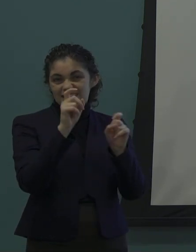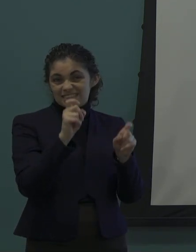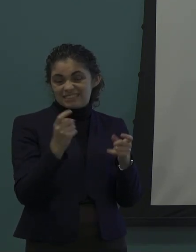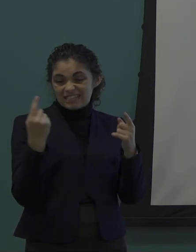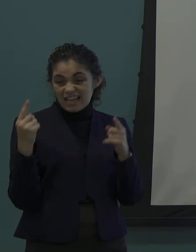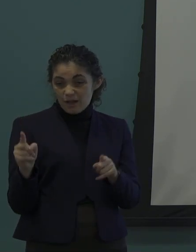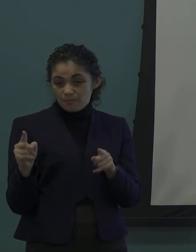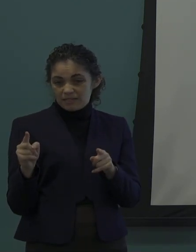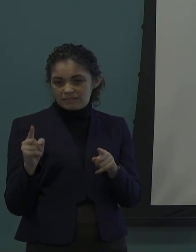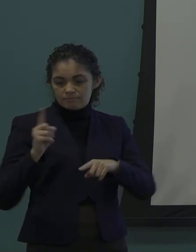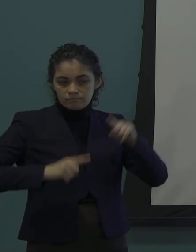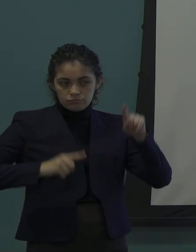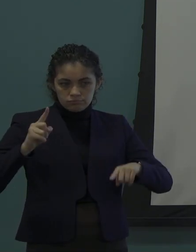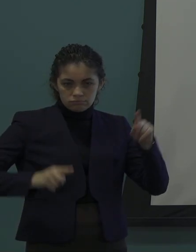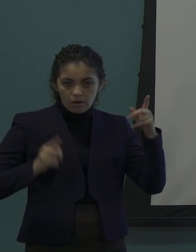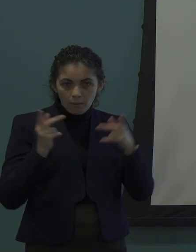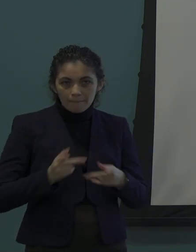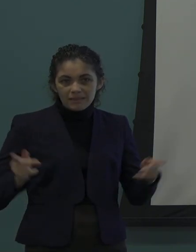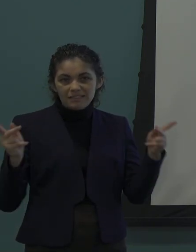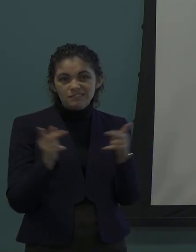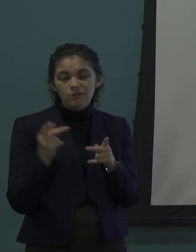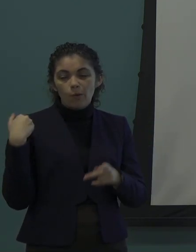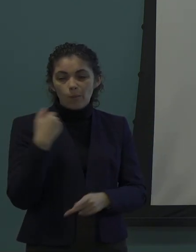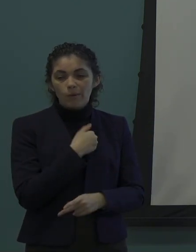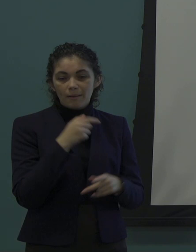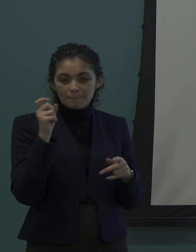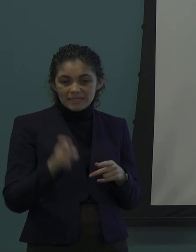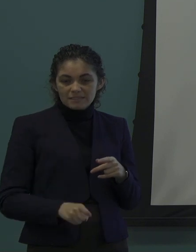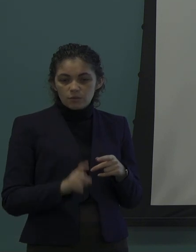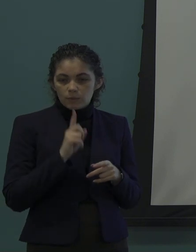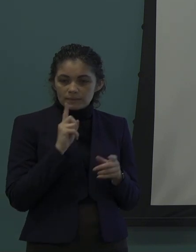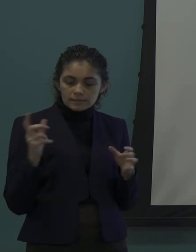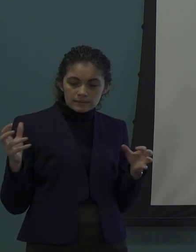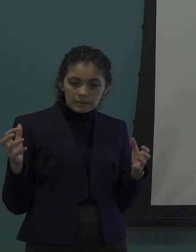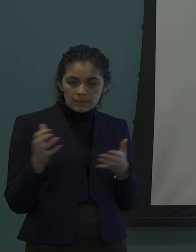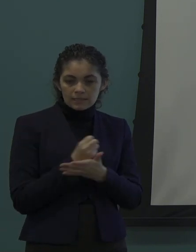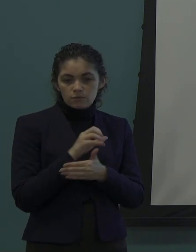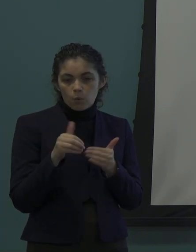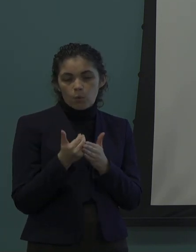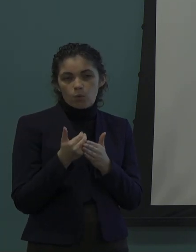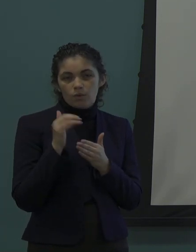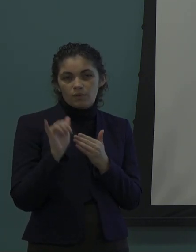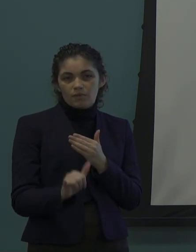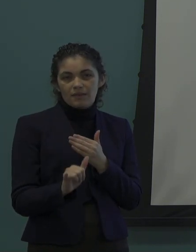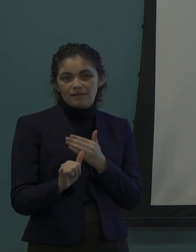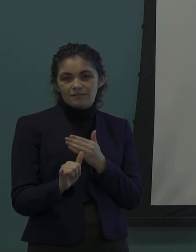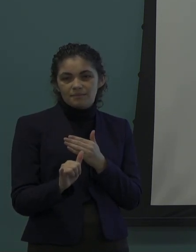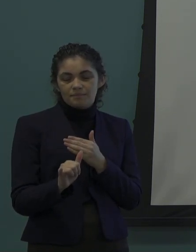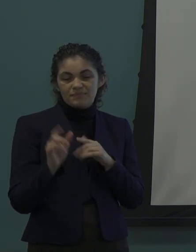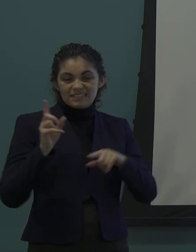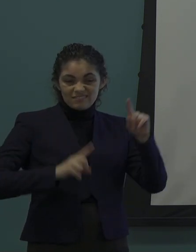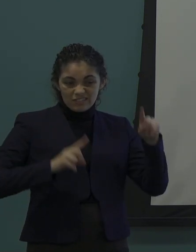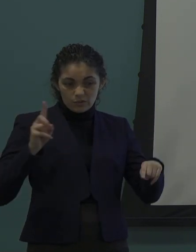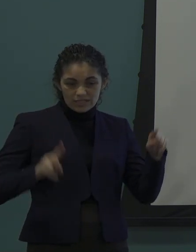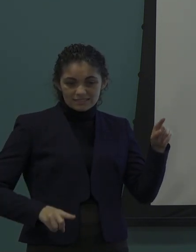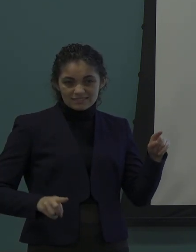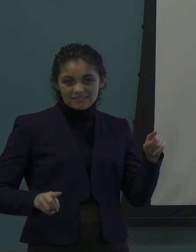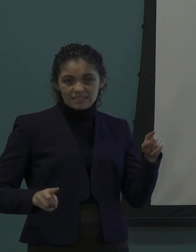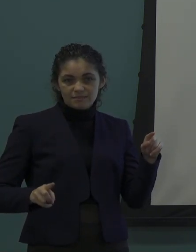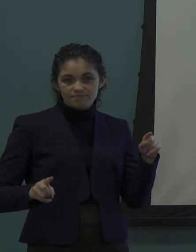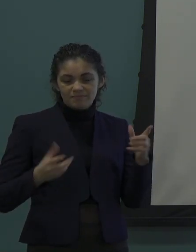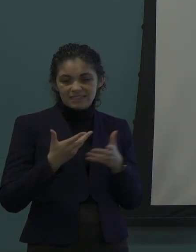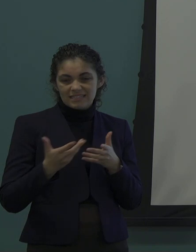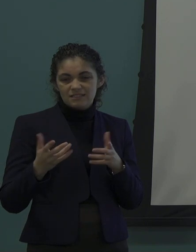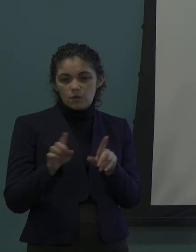so many different places, and so we're having to really pull together a lot of disparate or different data sources in order